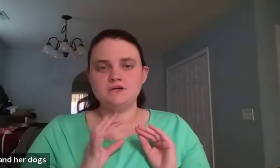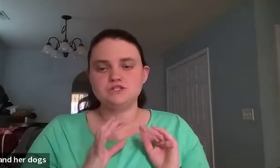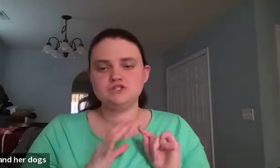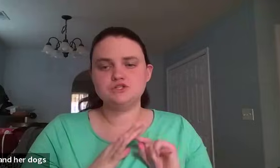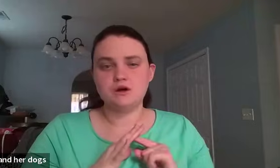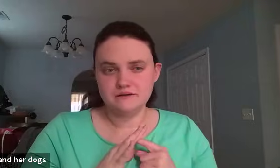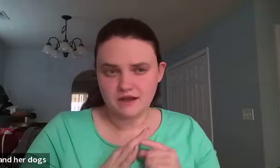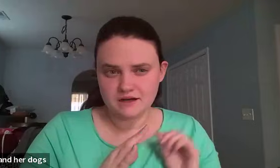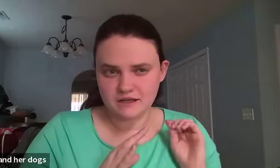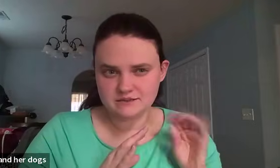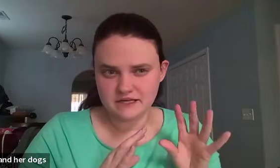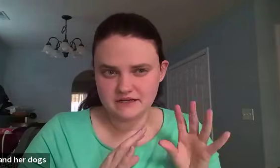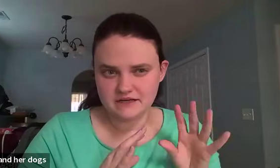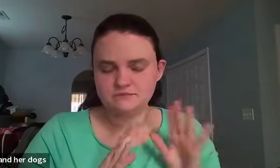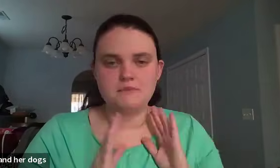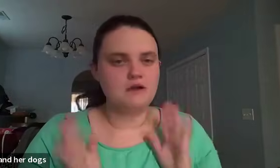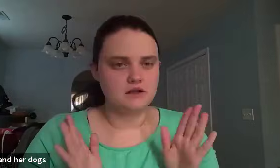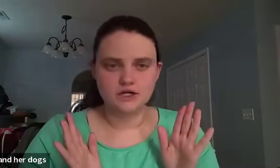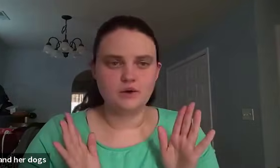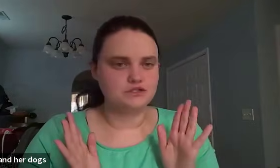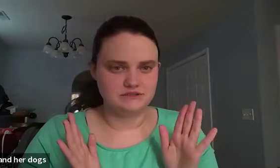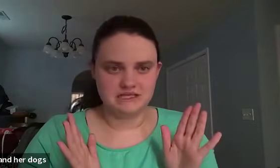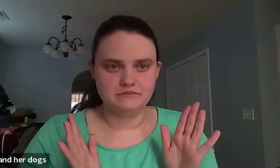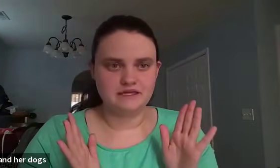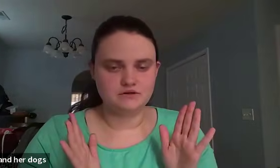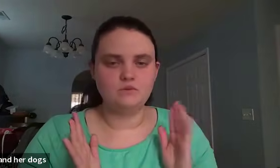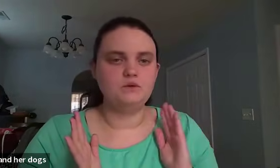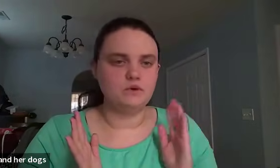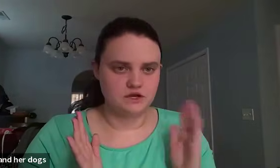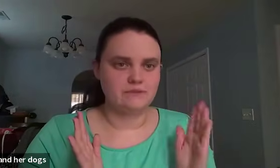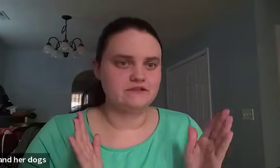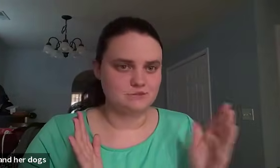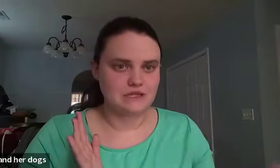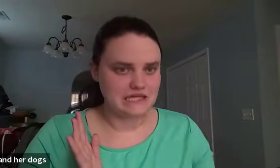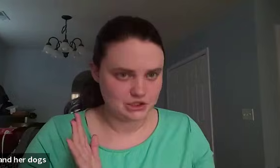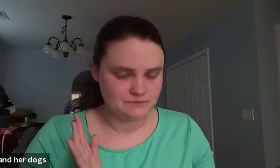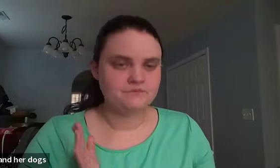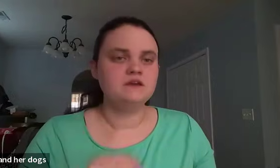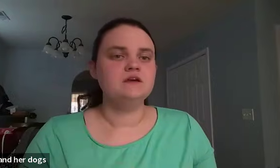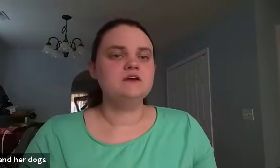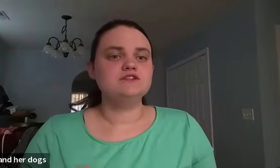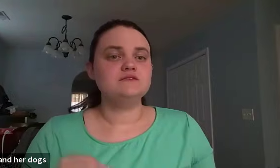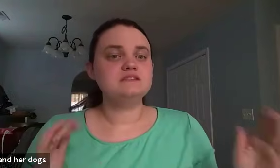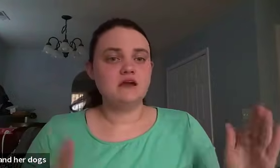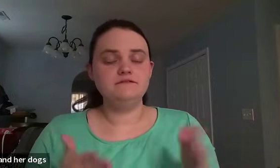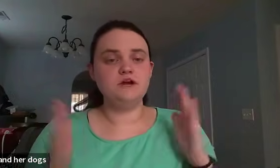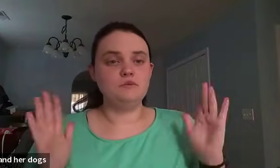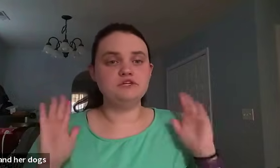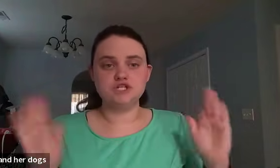going to start kind of explaining this, but I'm not going to go too deep into it. We will talk about this more later. So the sign for help, the